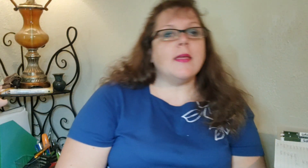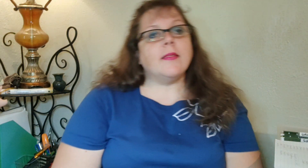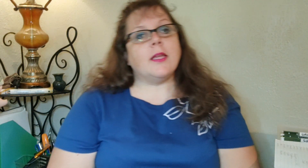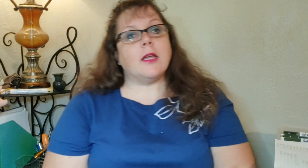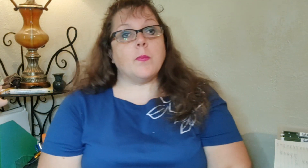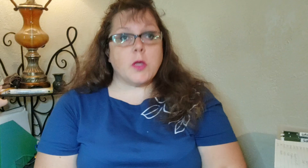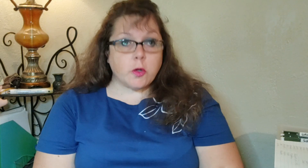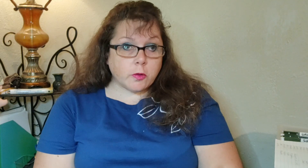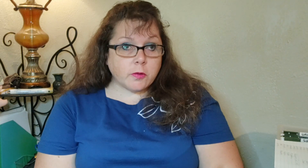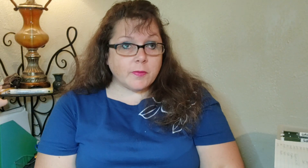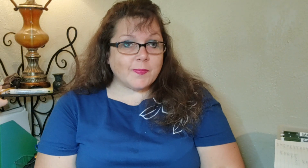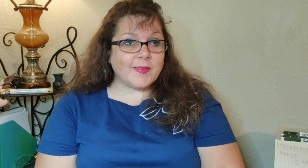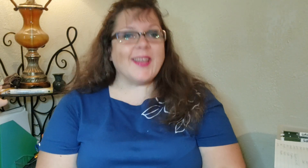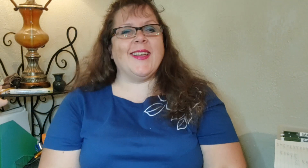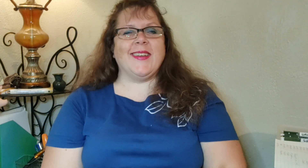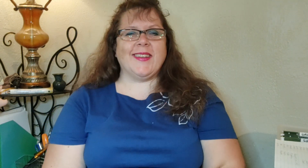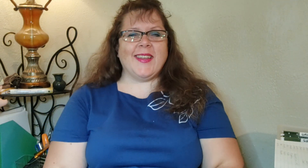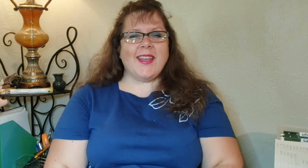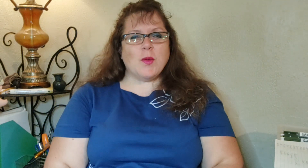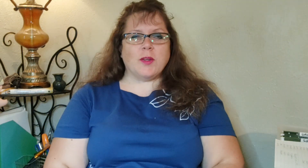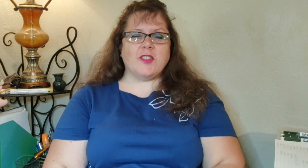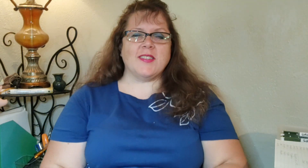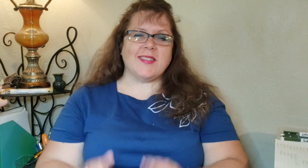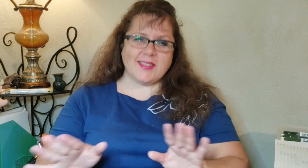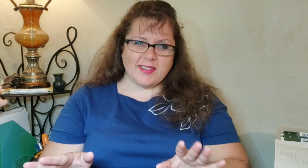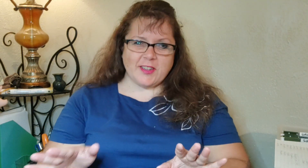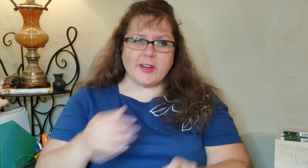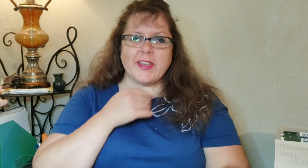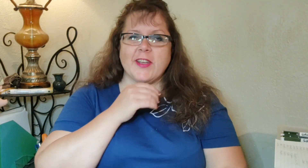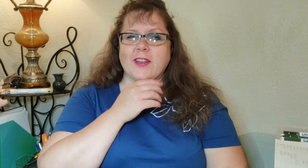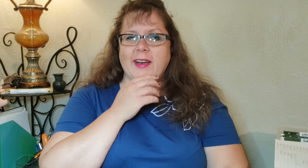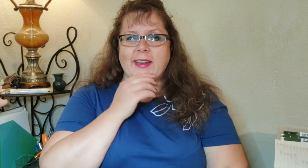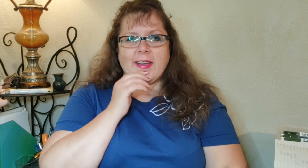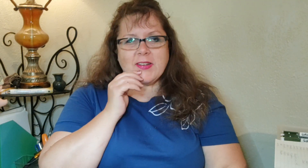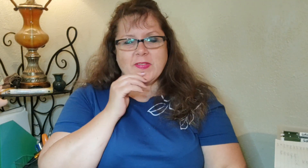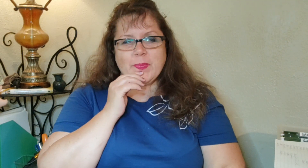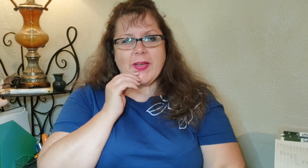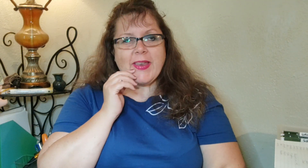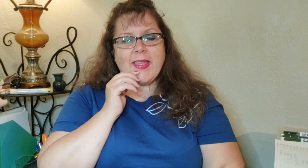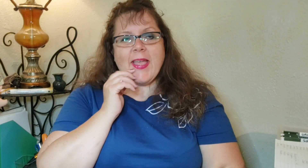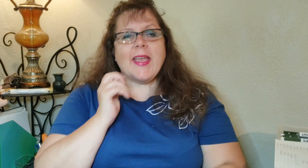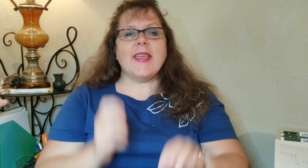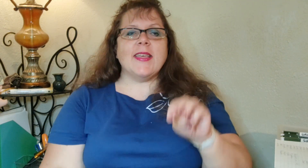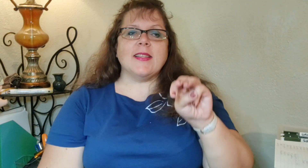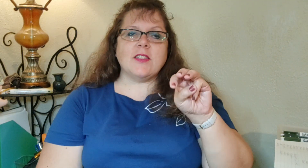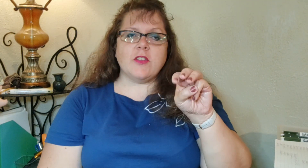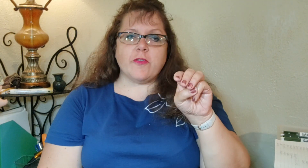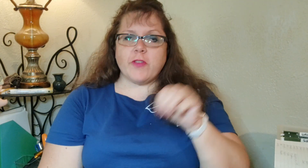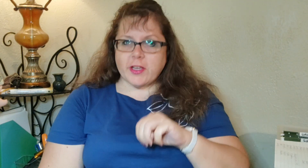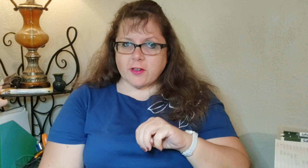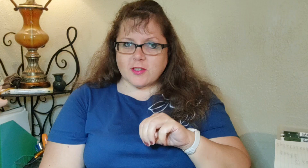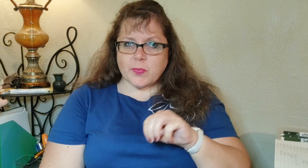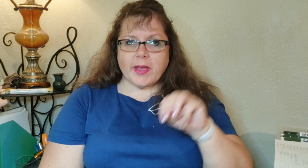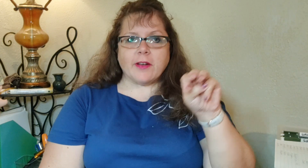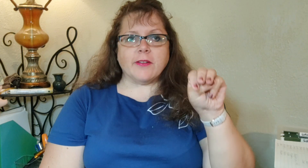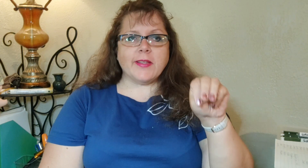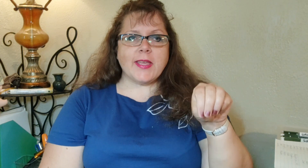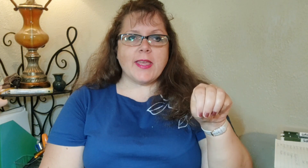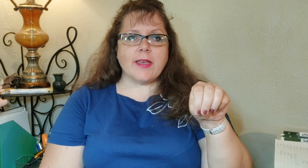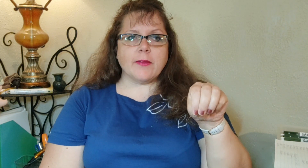And then a mule, which is, you don't hear a lot of, but you finger spell